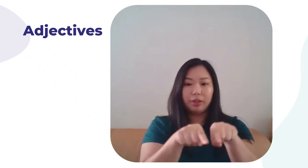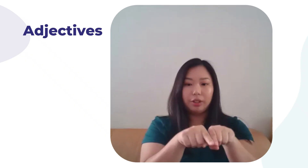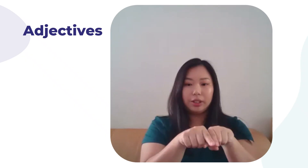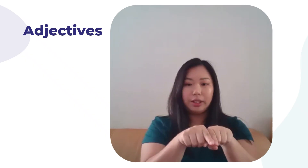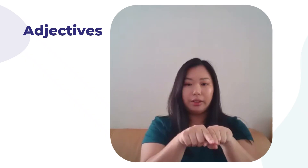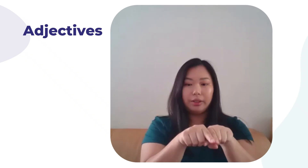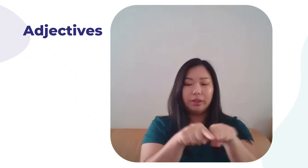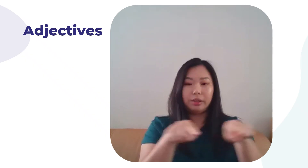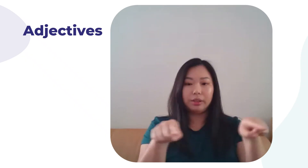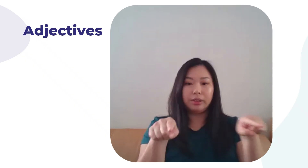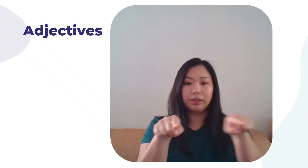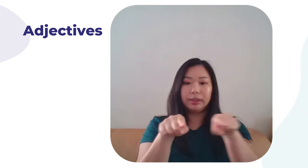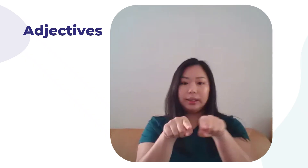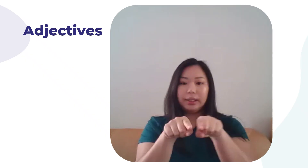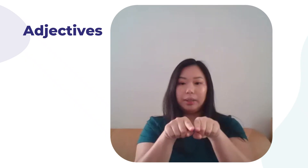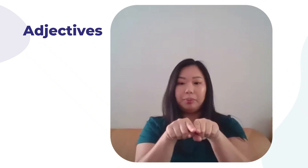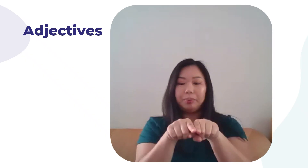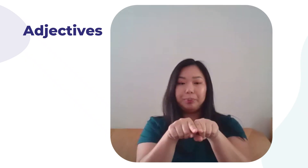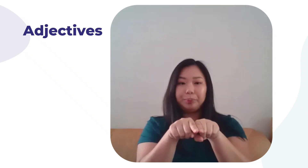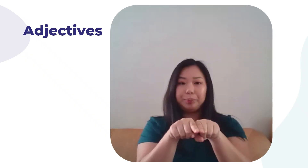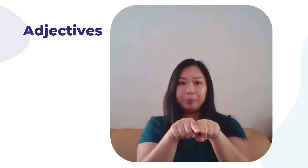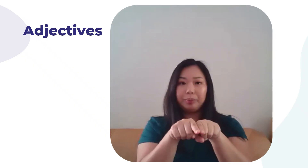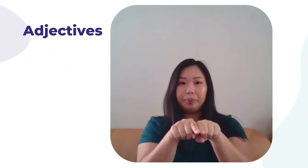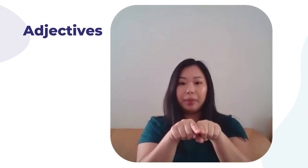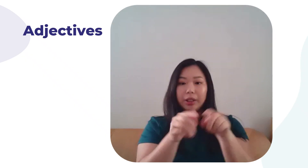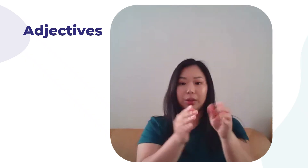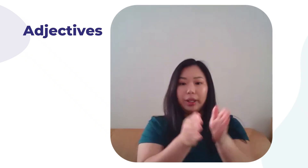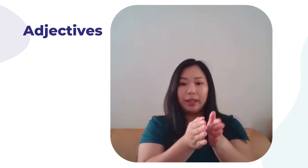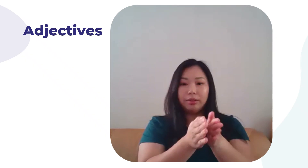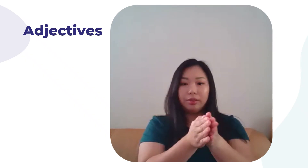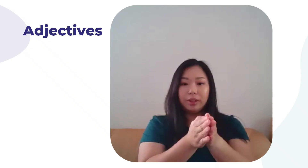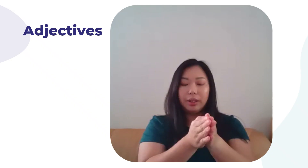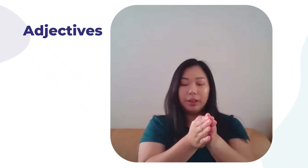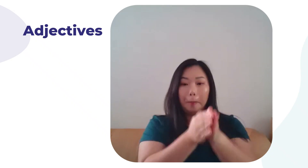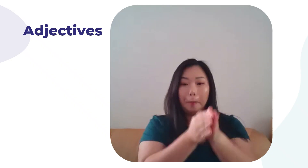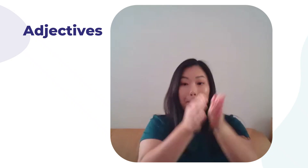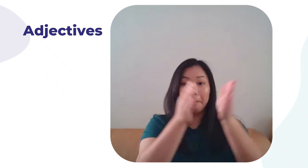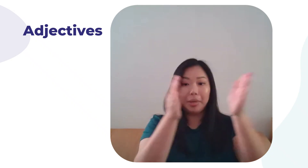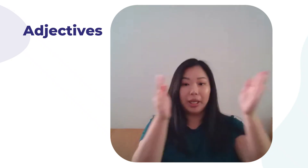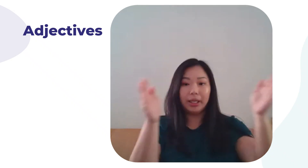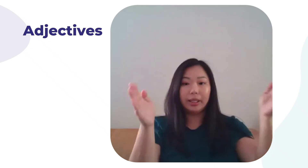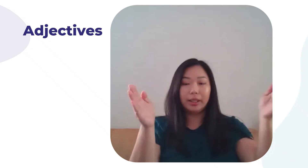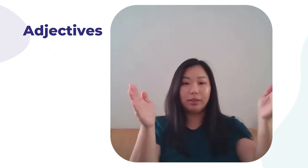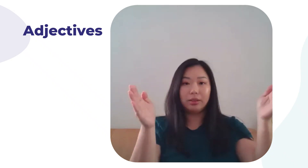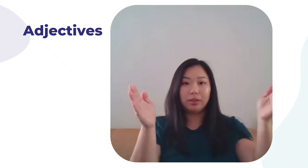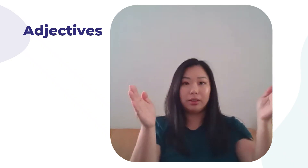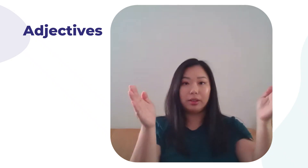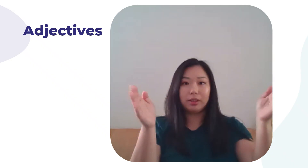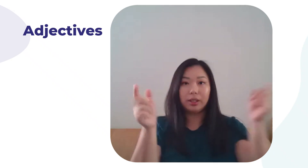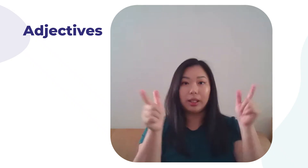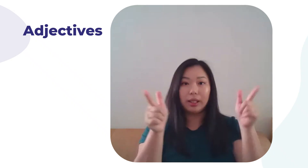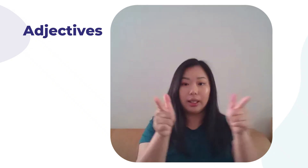your fingers together. Same. So we have big,